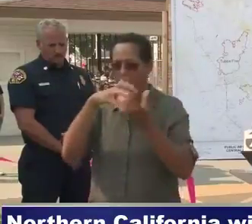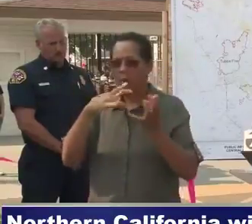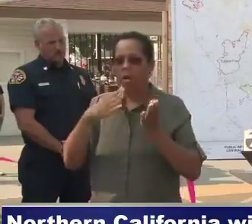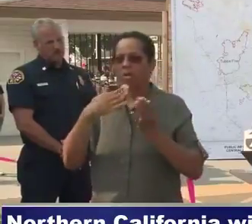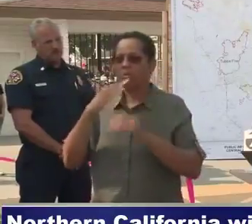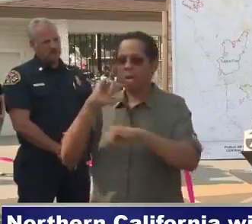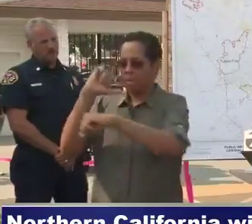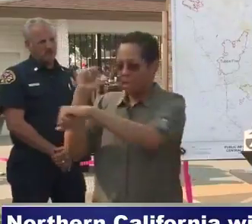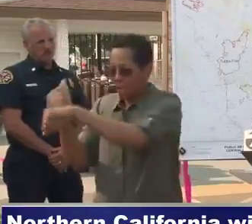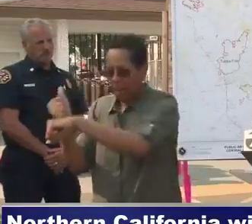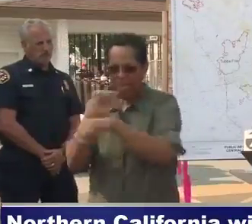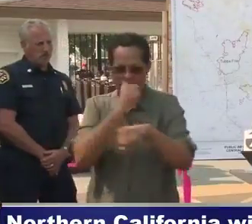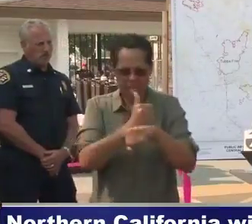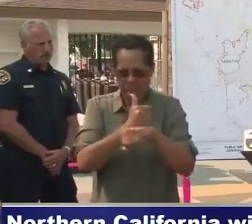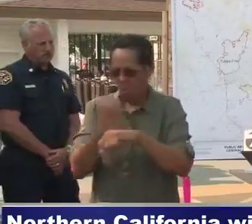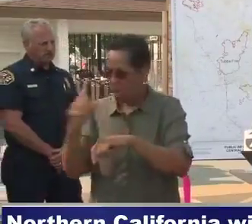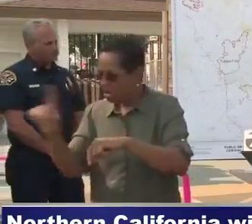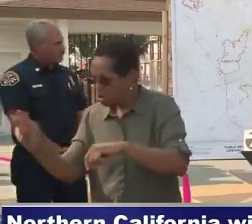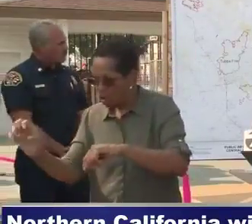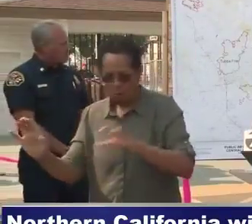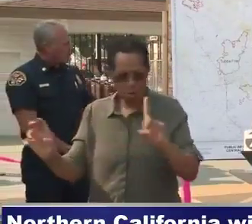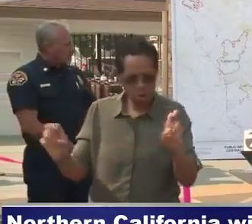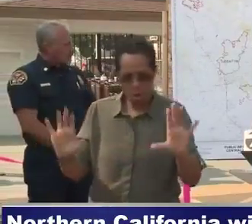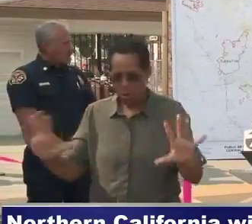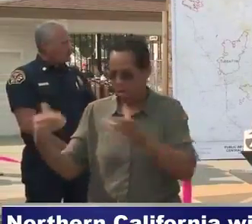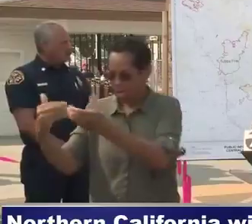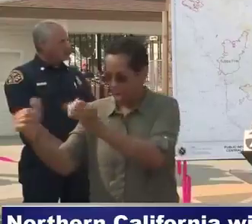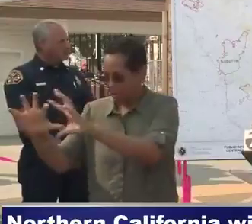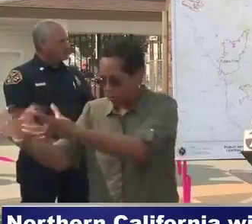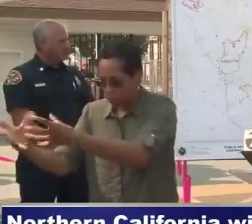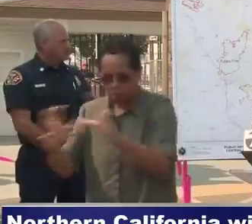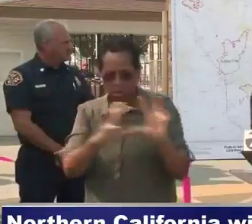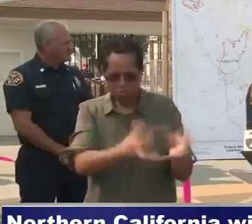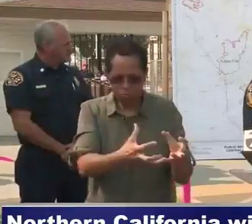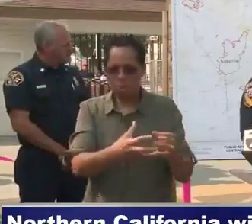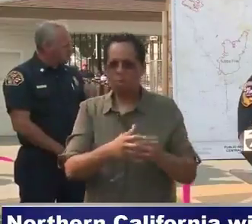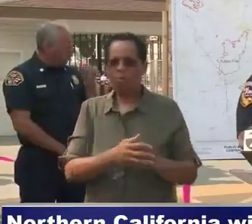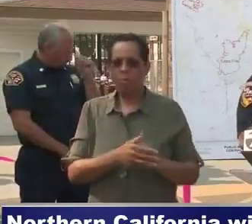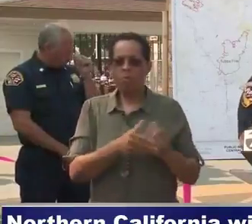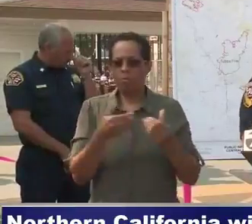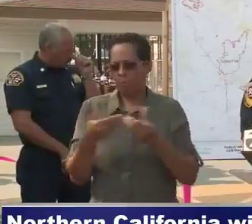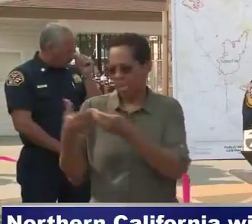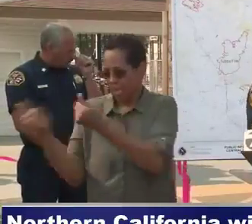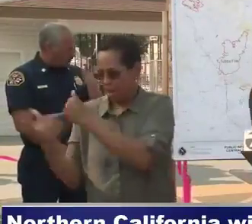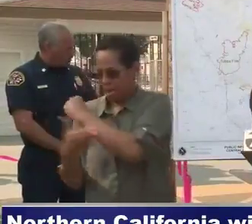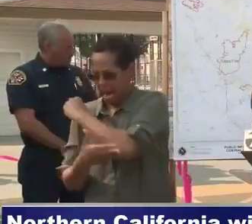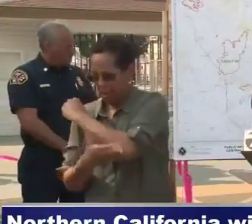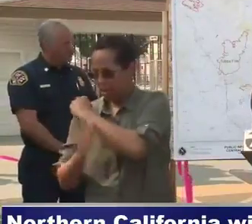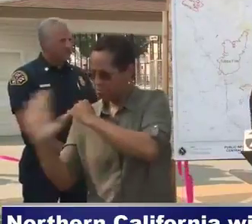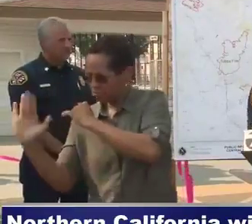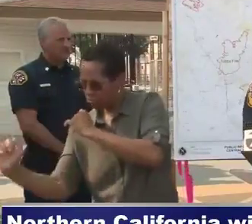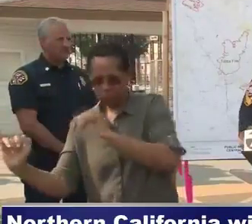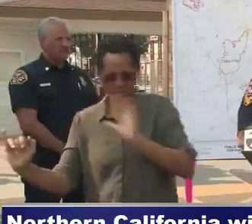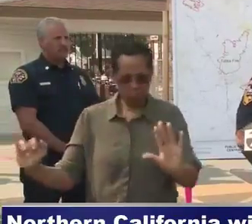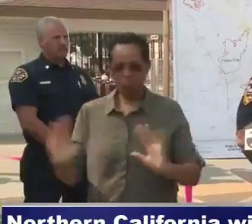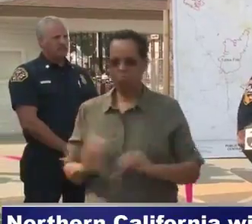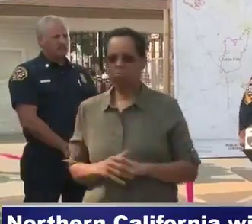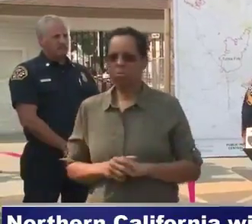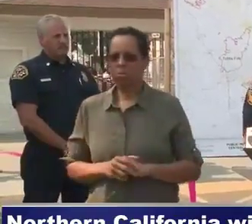on the county line. So you can see the Nuns fire crosses county line. We are both working in conjunction on that